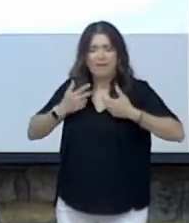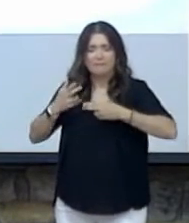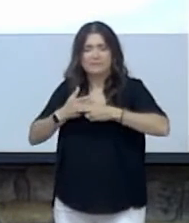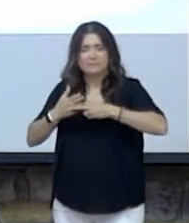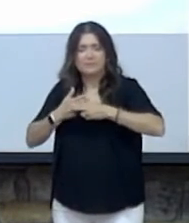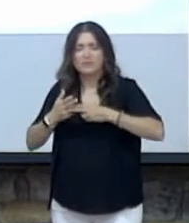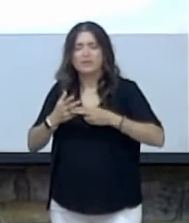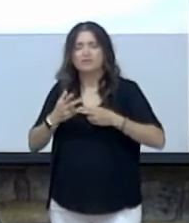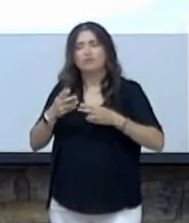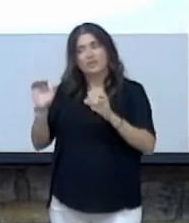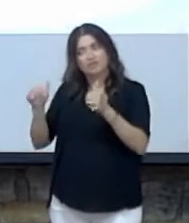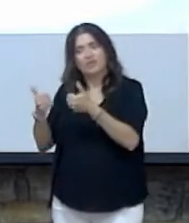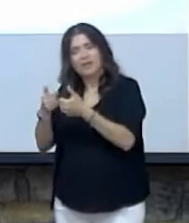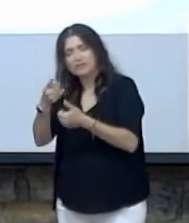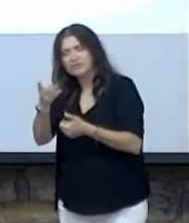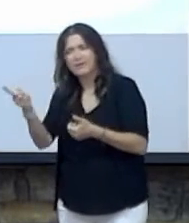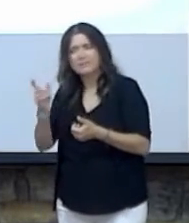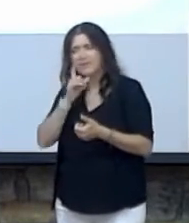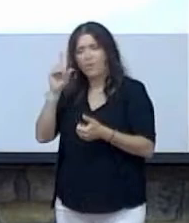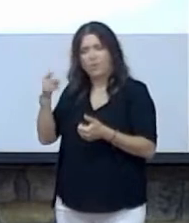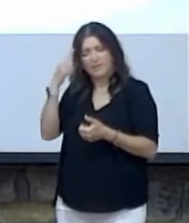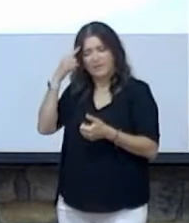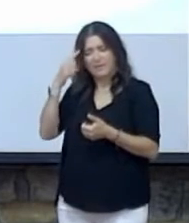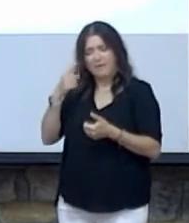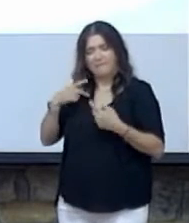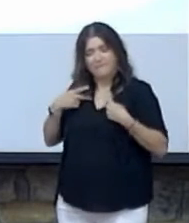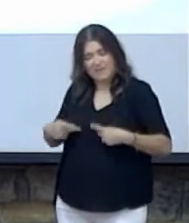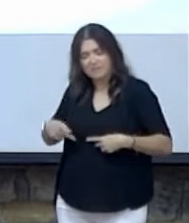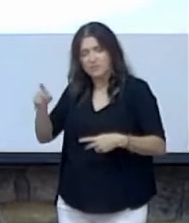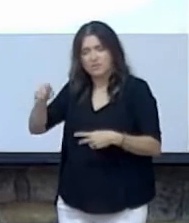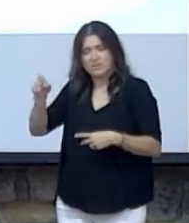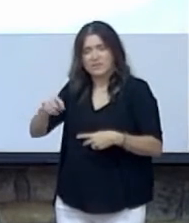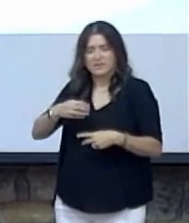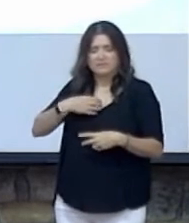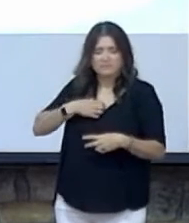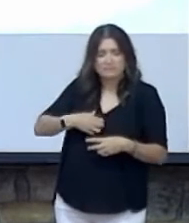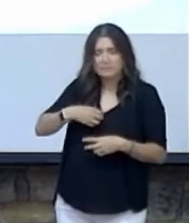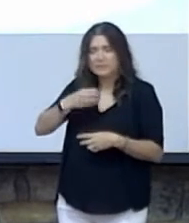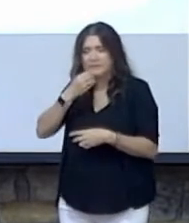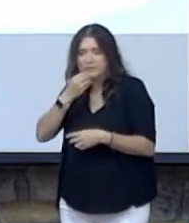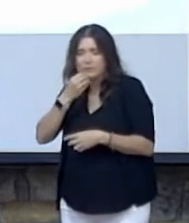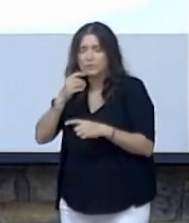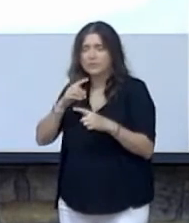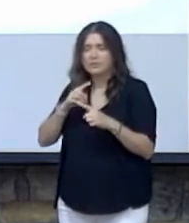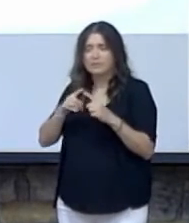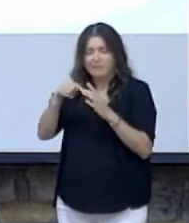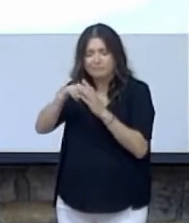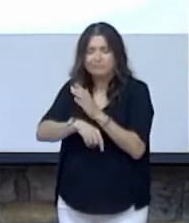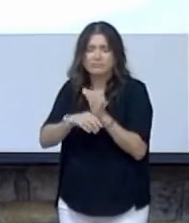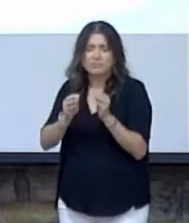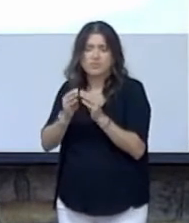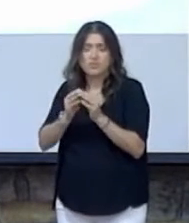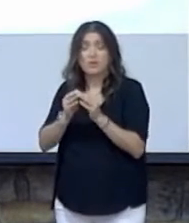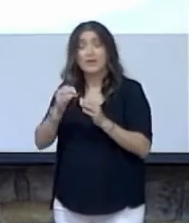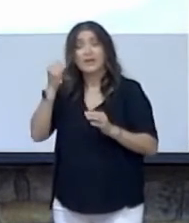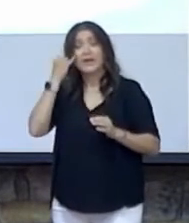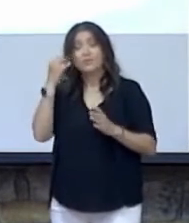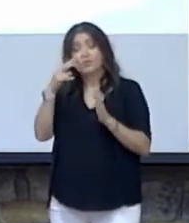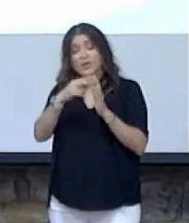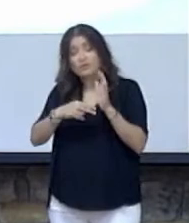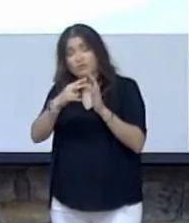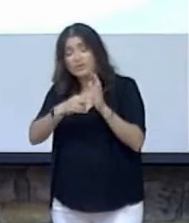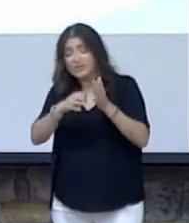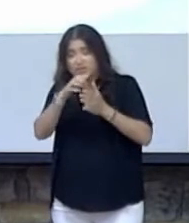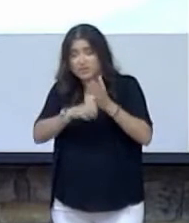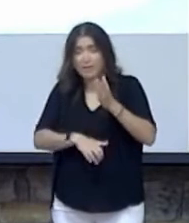physical. And he teaches some difficult words. Even today, if we were to go through and study this chapter and read his comments